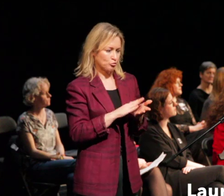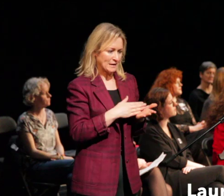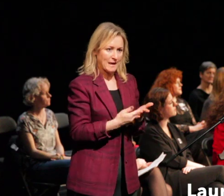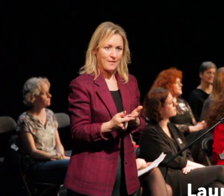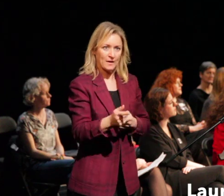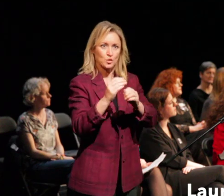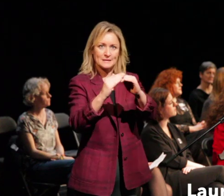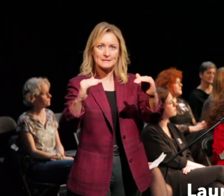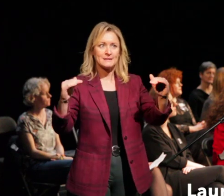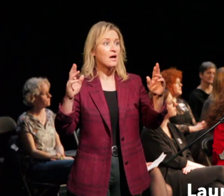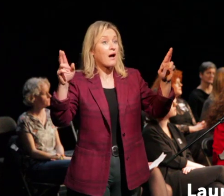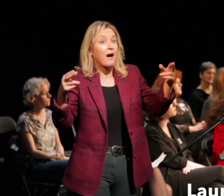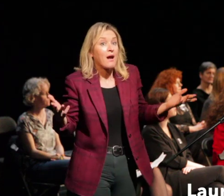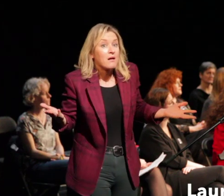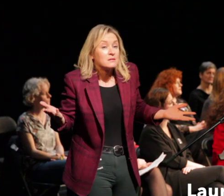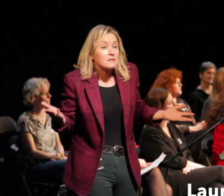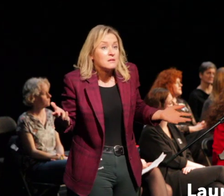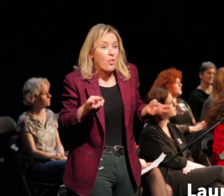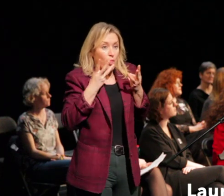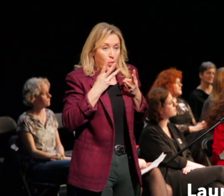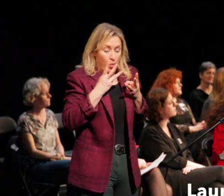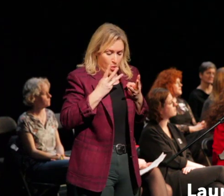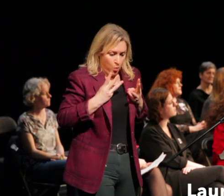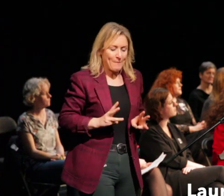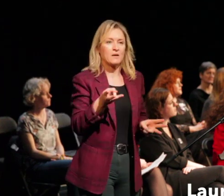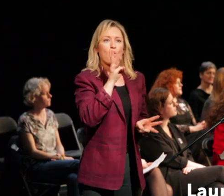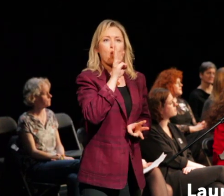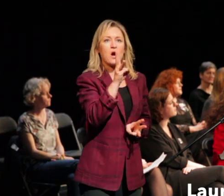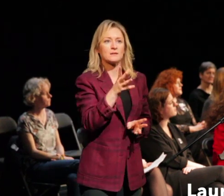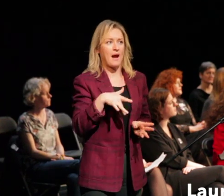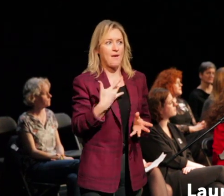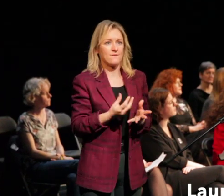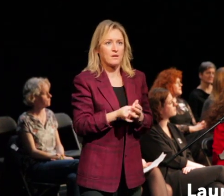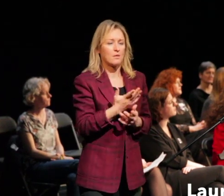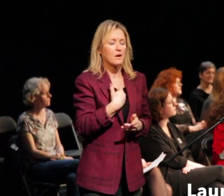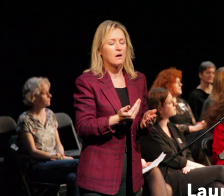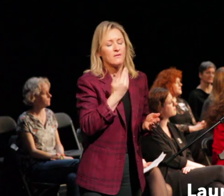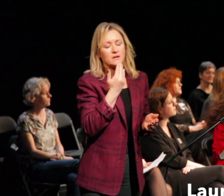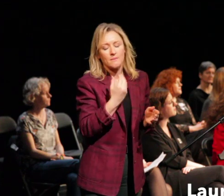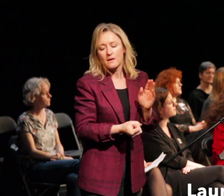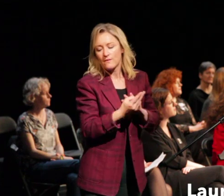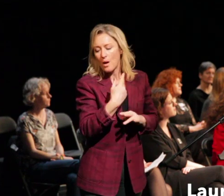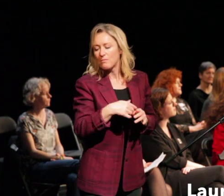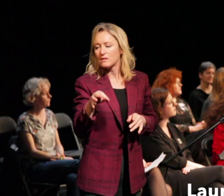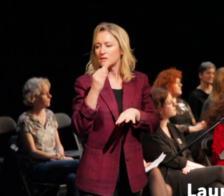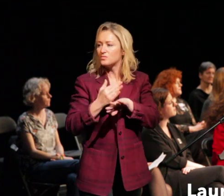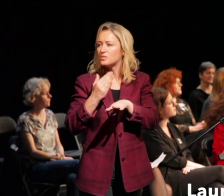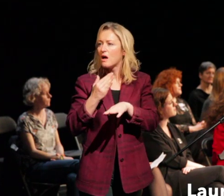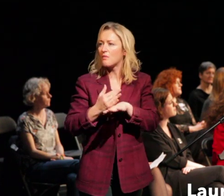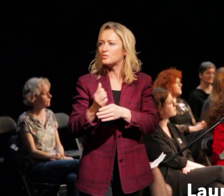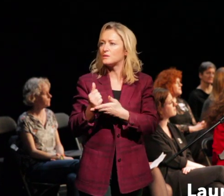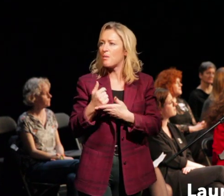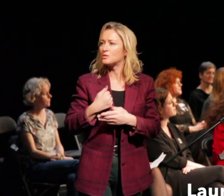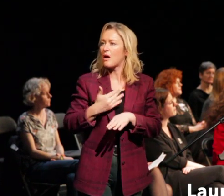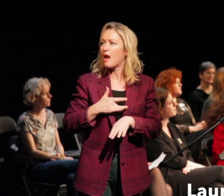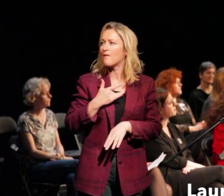to stage? These words live in us, and we're giving up and going away and getting jobs we never wanted to support lives